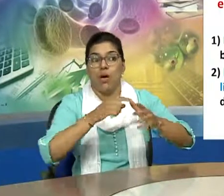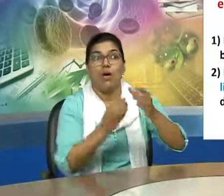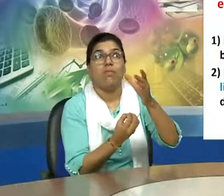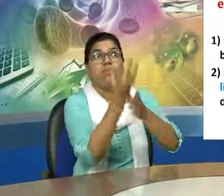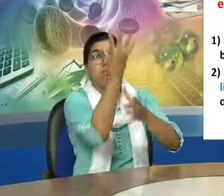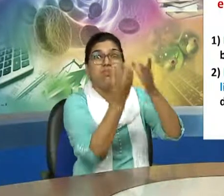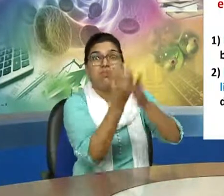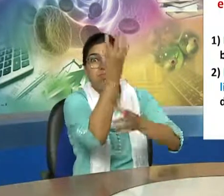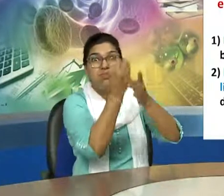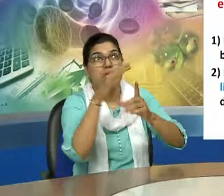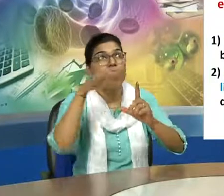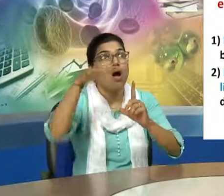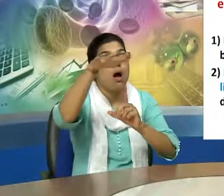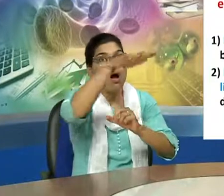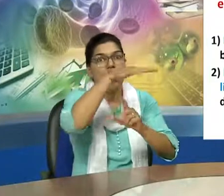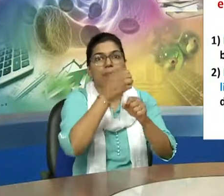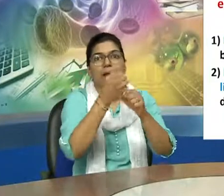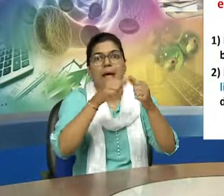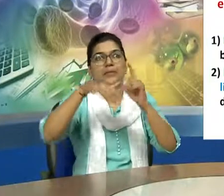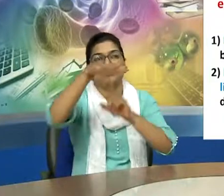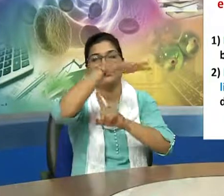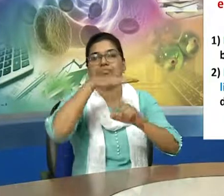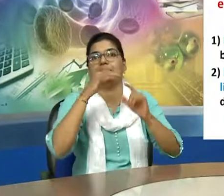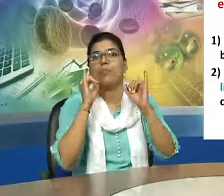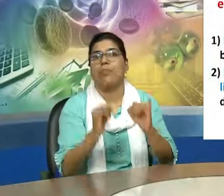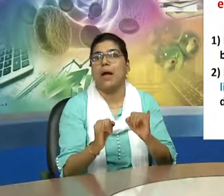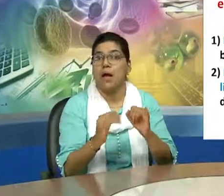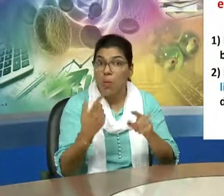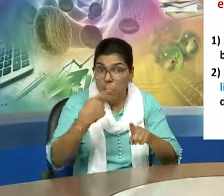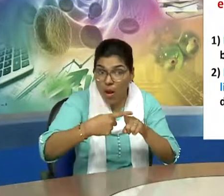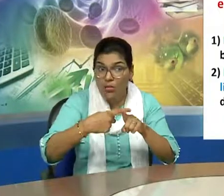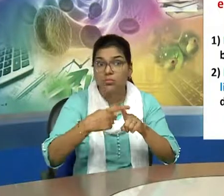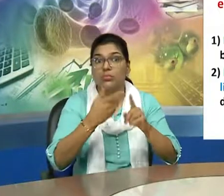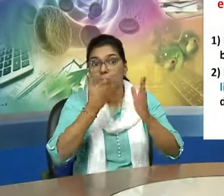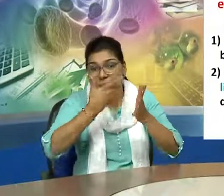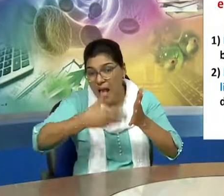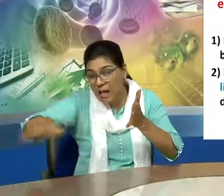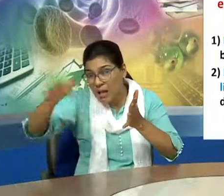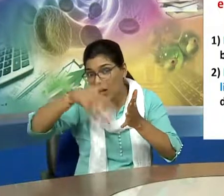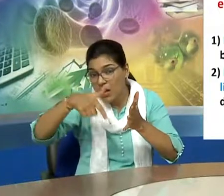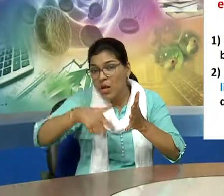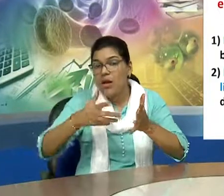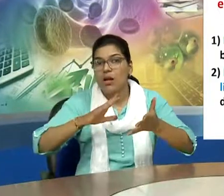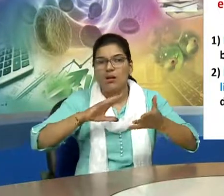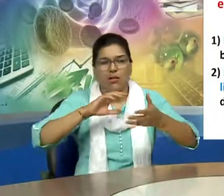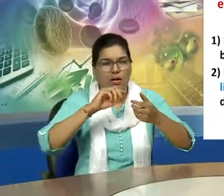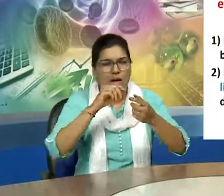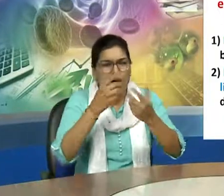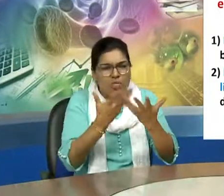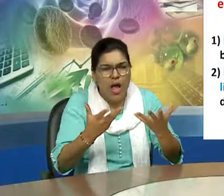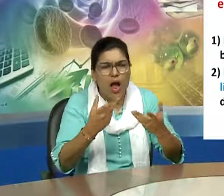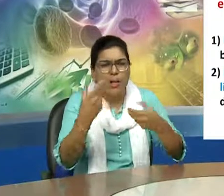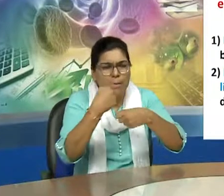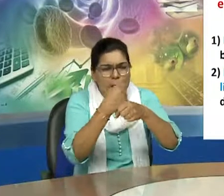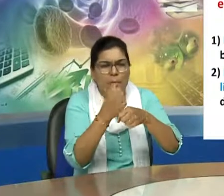environment, they come from industries and all those